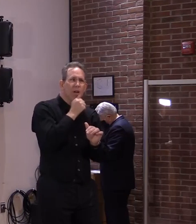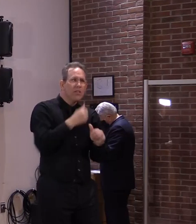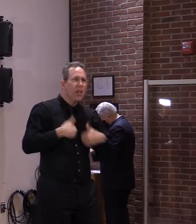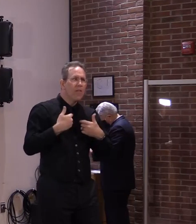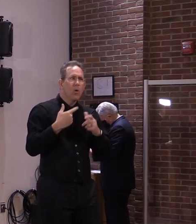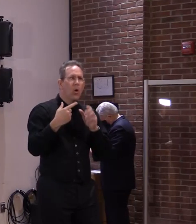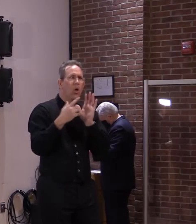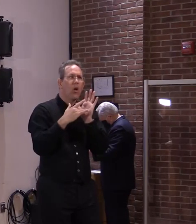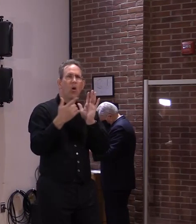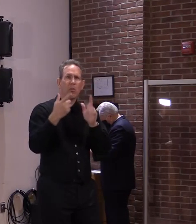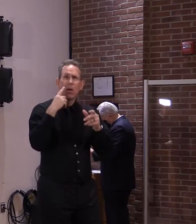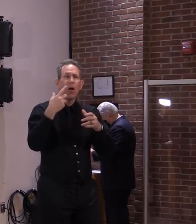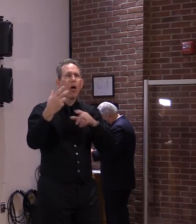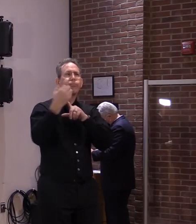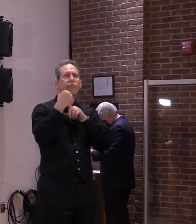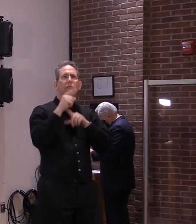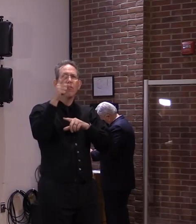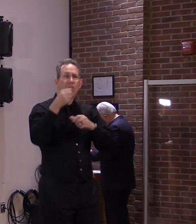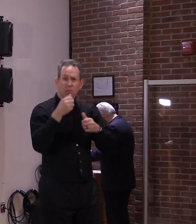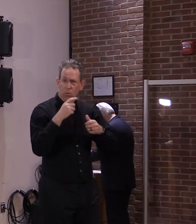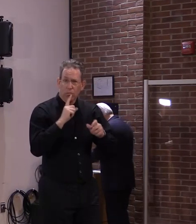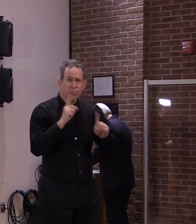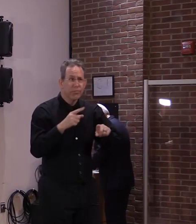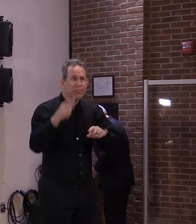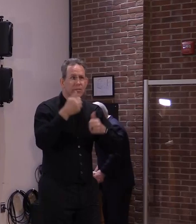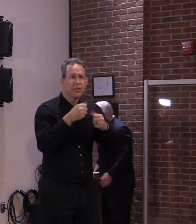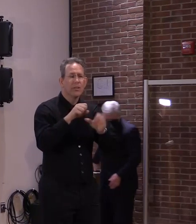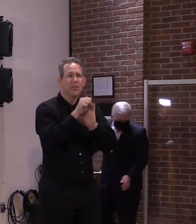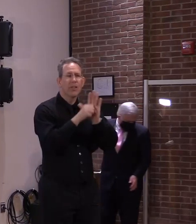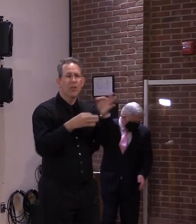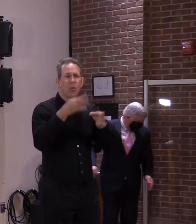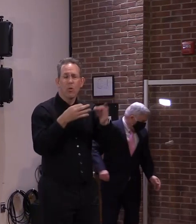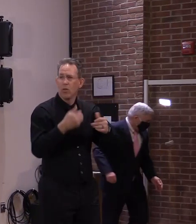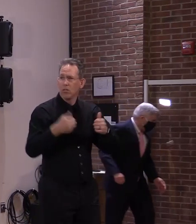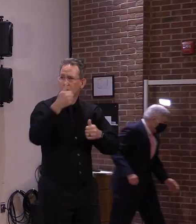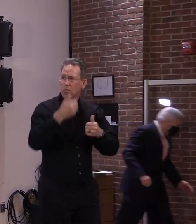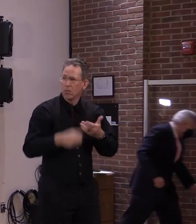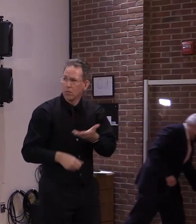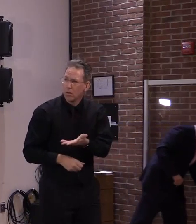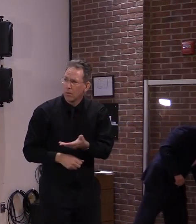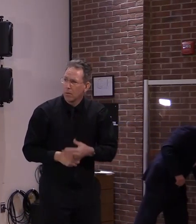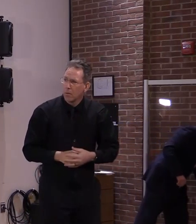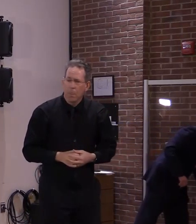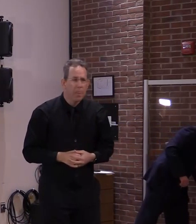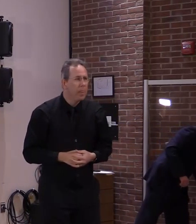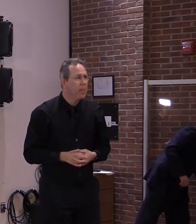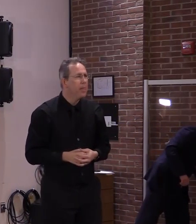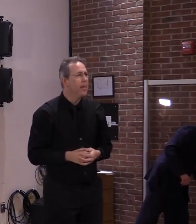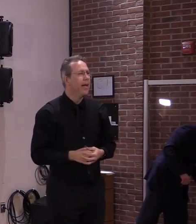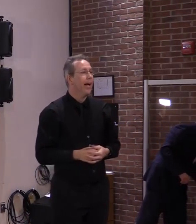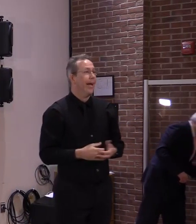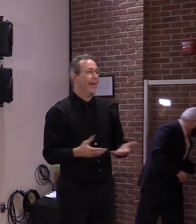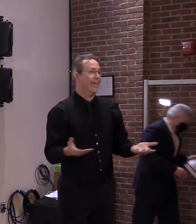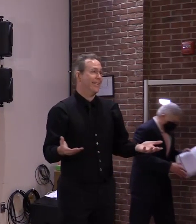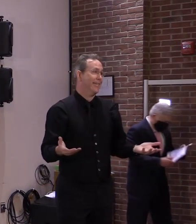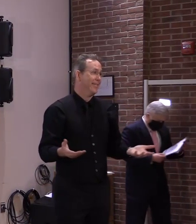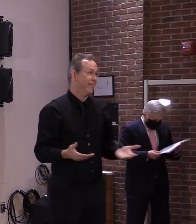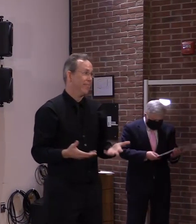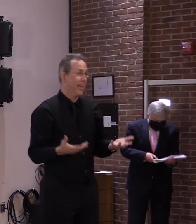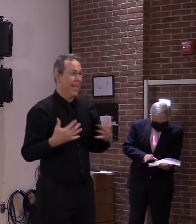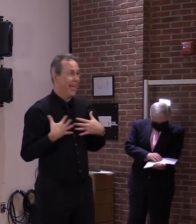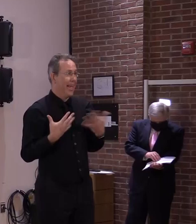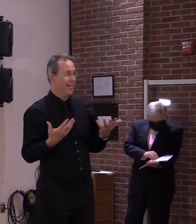Well, again, I think this is something that has to be worked out by the feds. And we'll provide input.